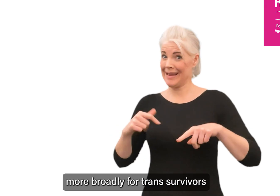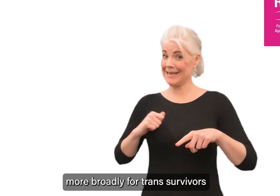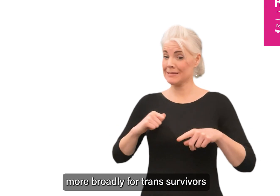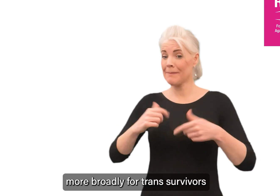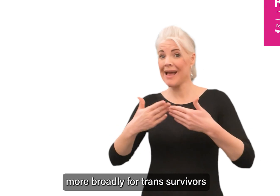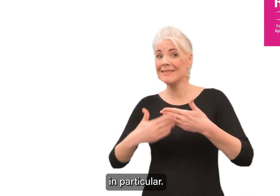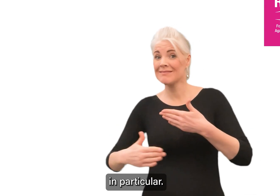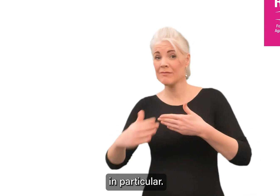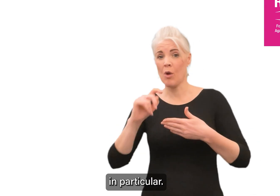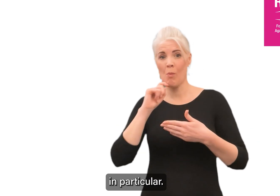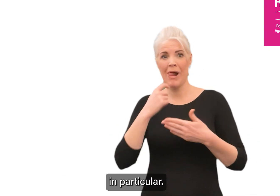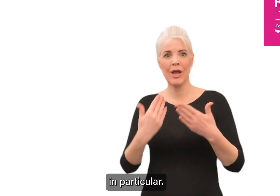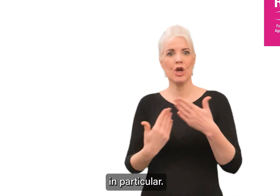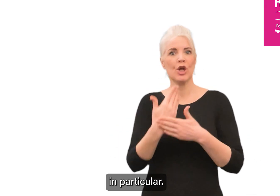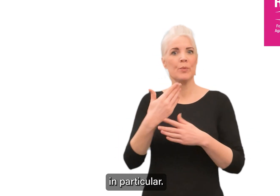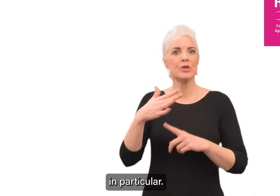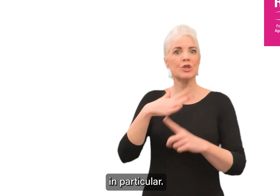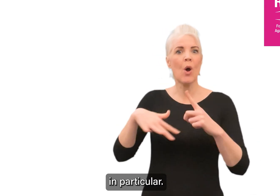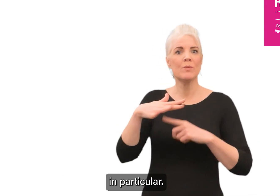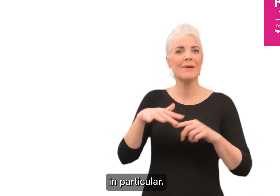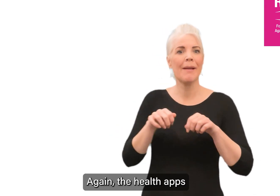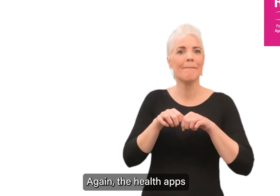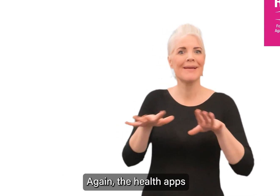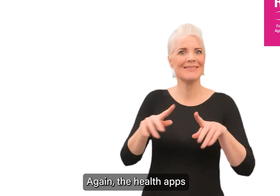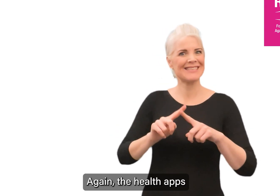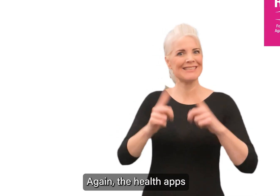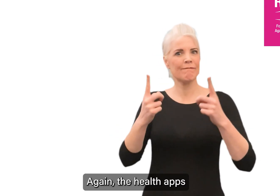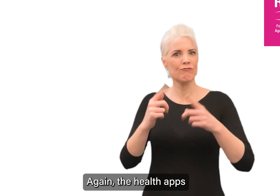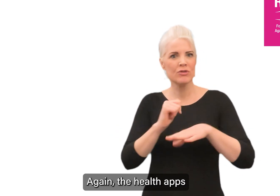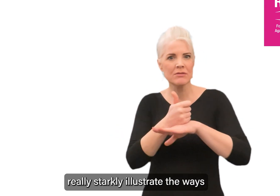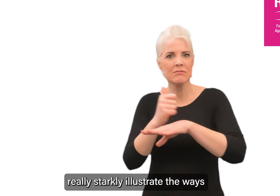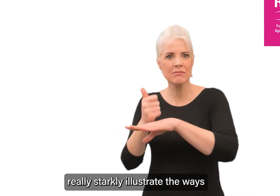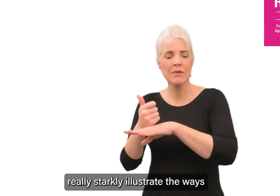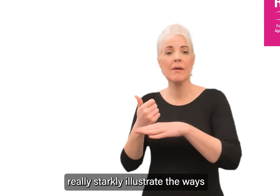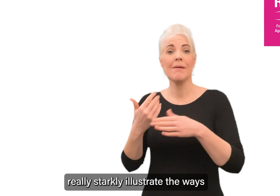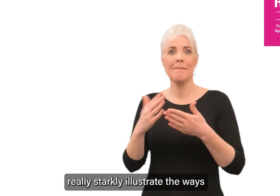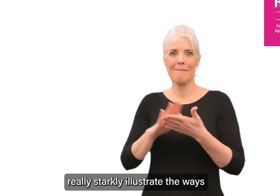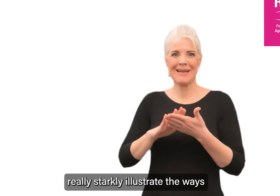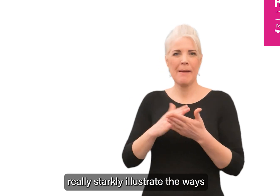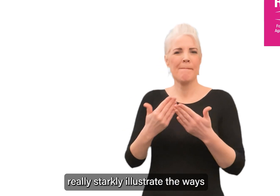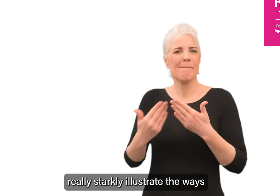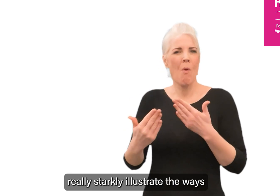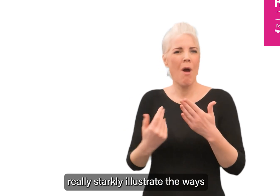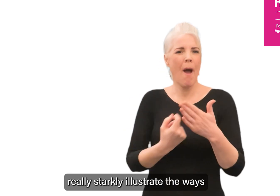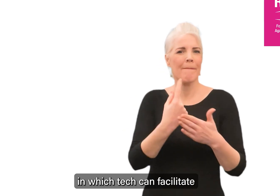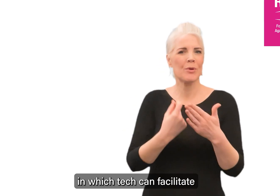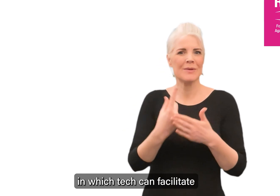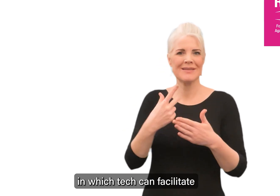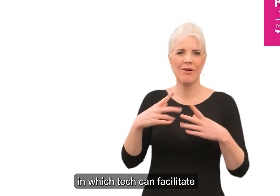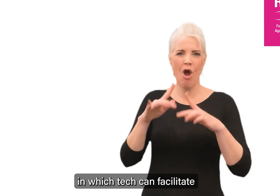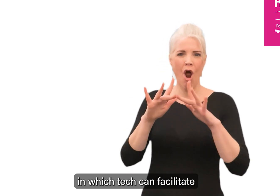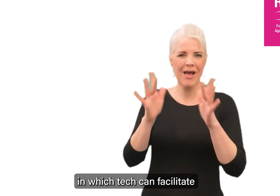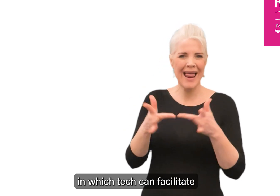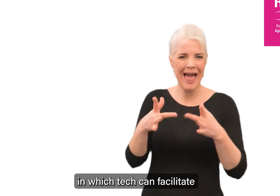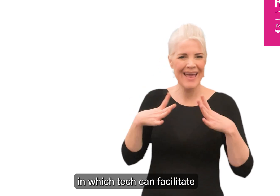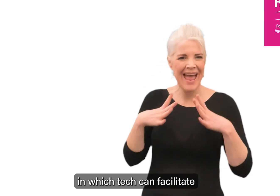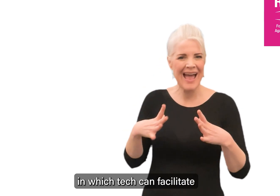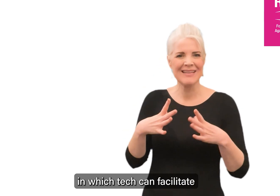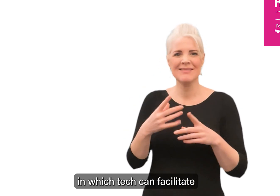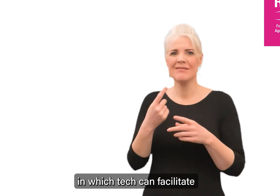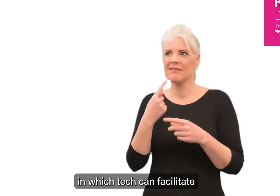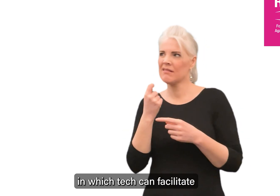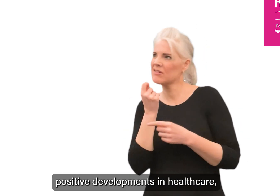trans survivors in particular. Again, the health apps really starkly illustrate the ways in which tech